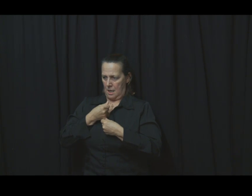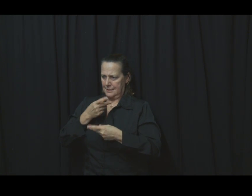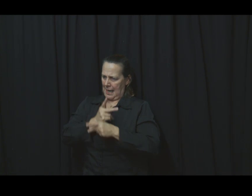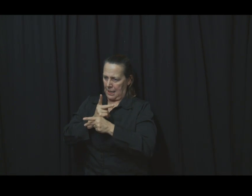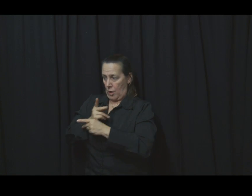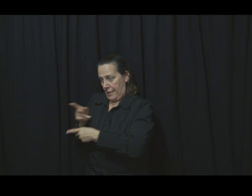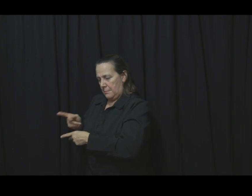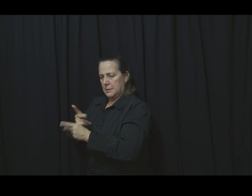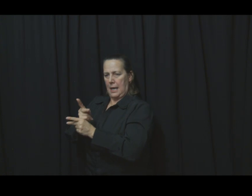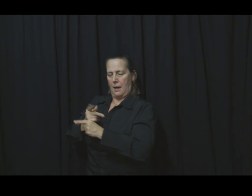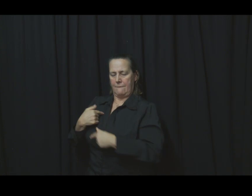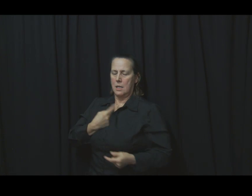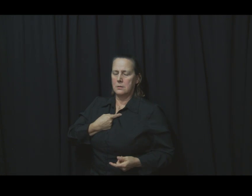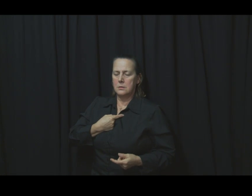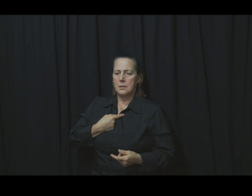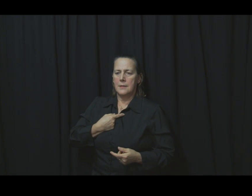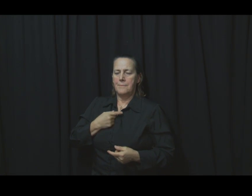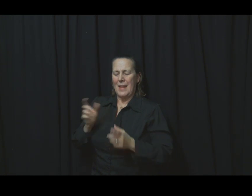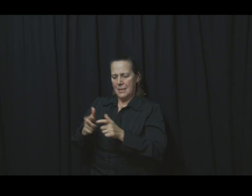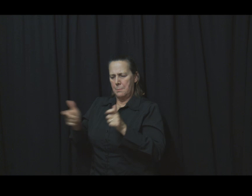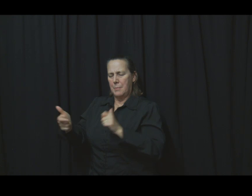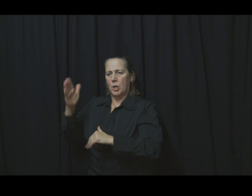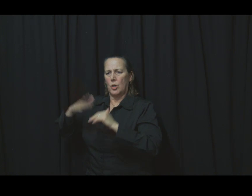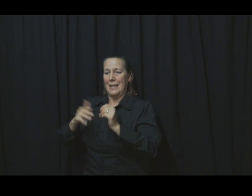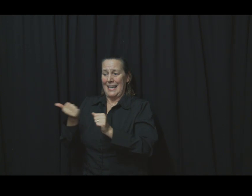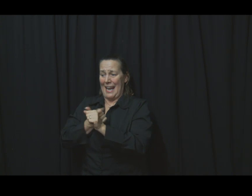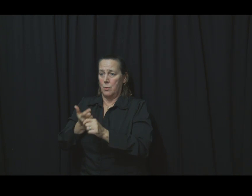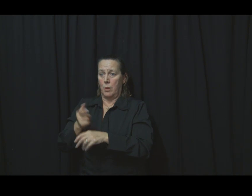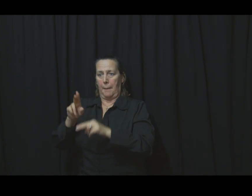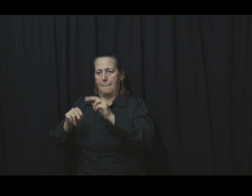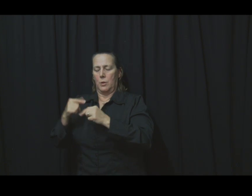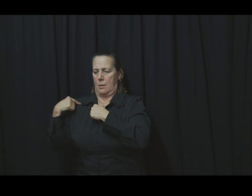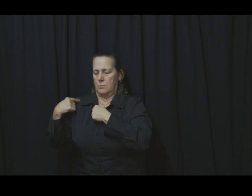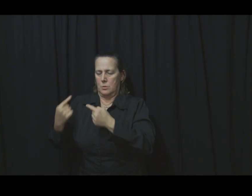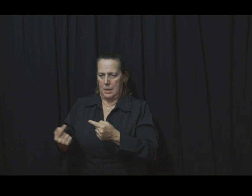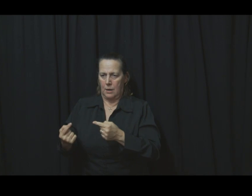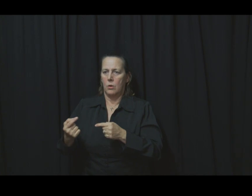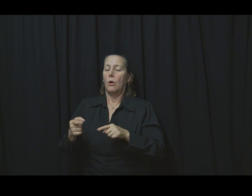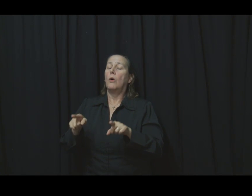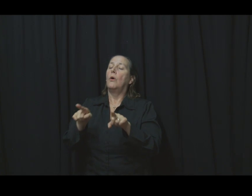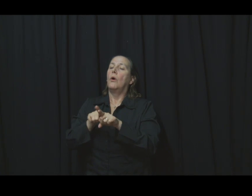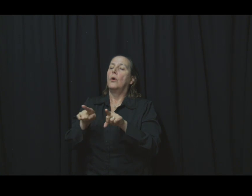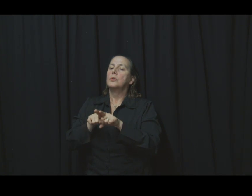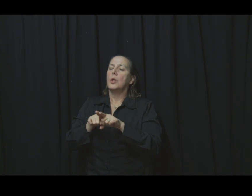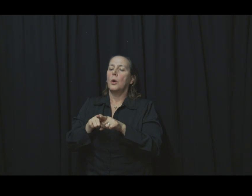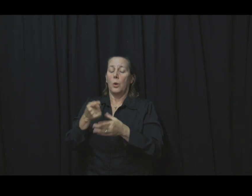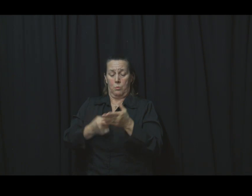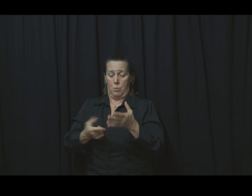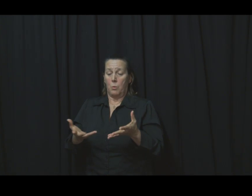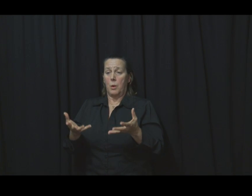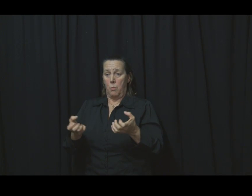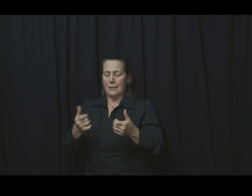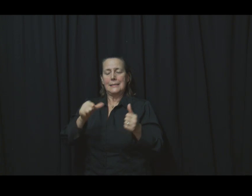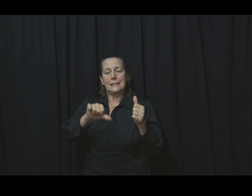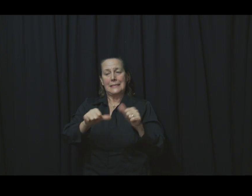bigger than anyone's ever been able to build? Now, here's the thing. What we want in science